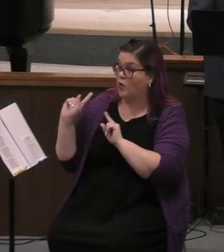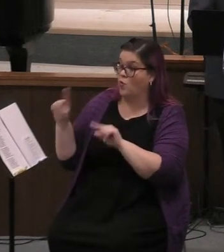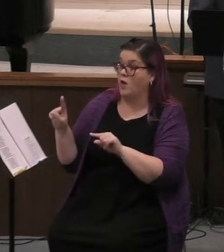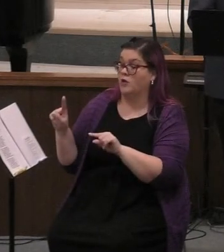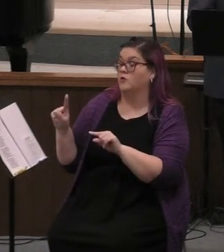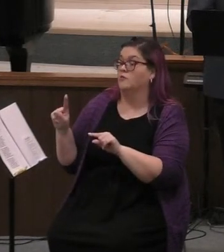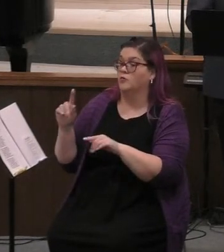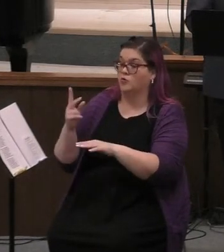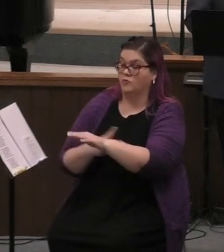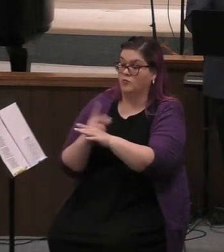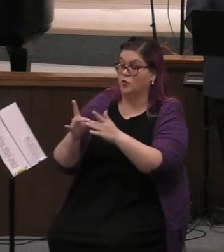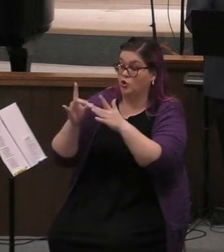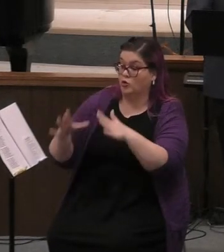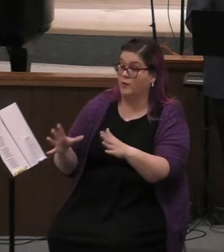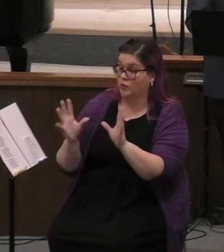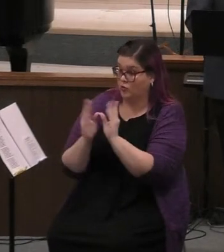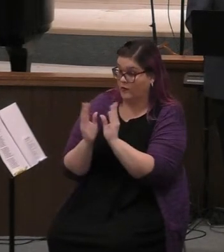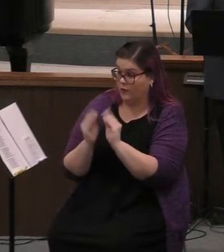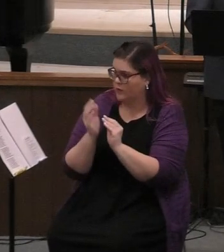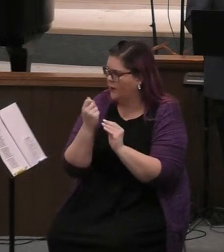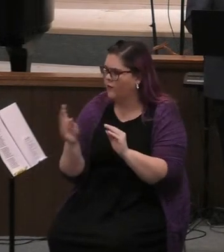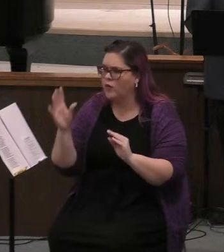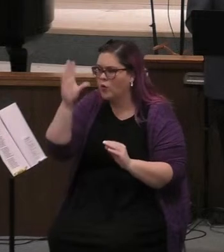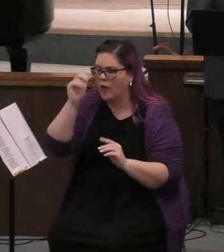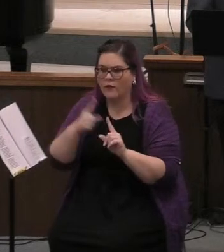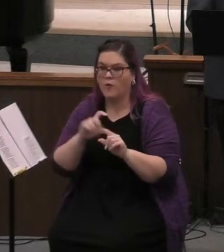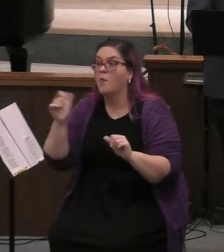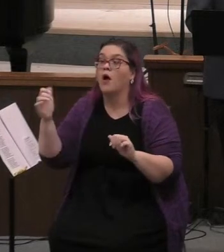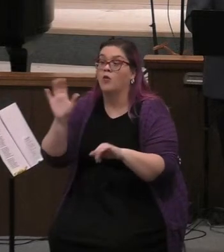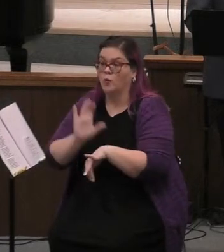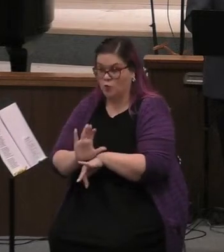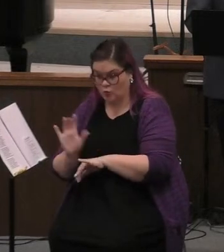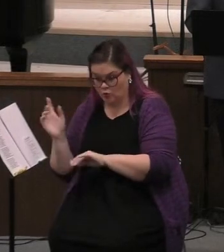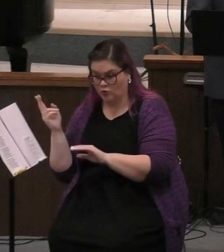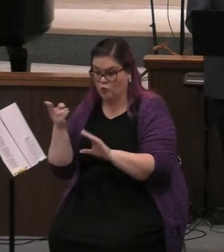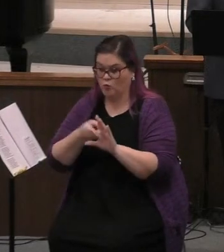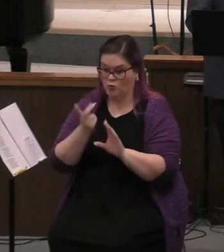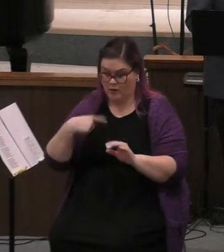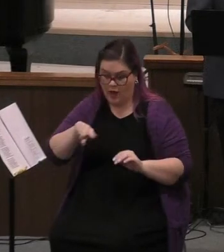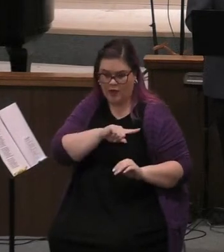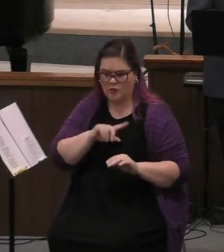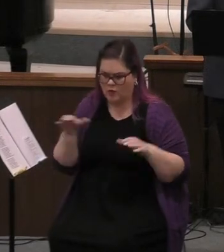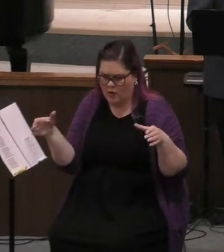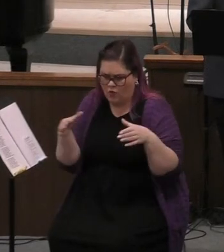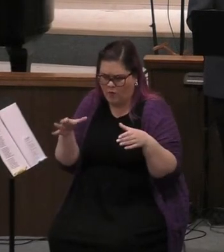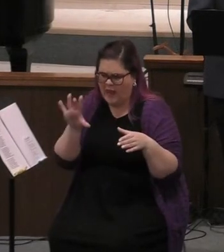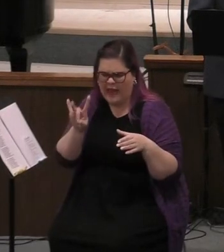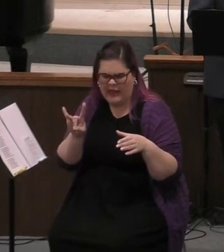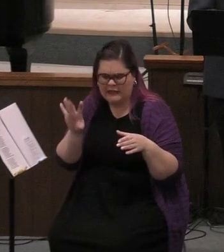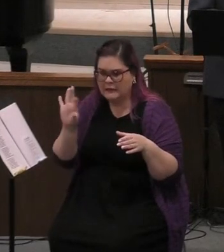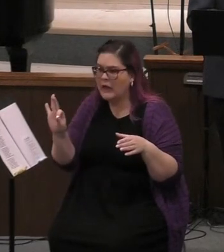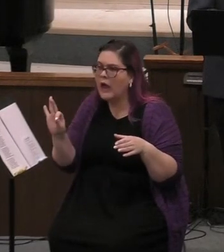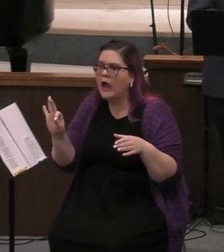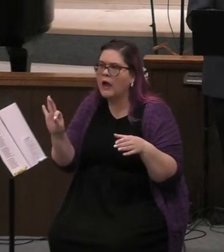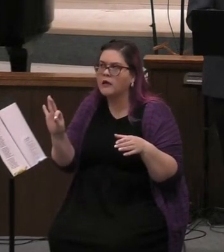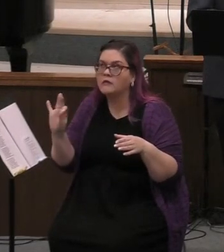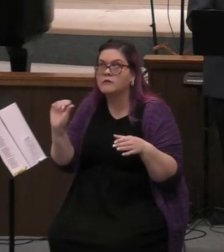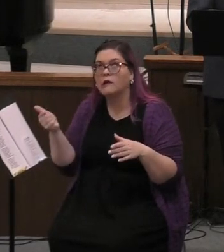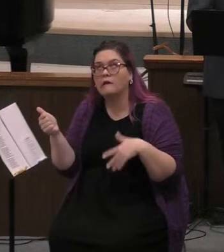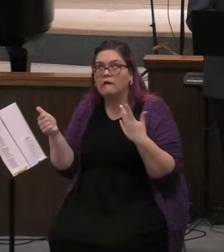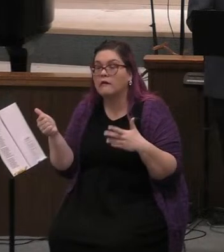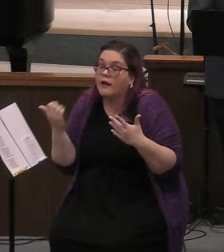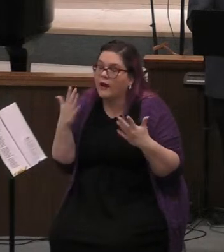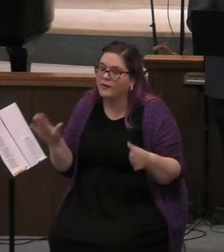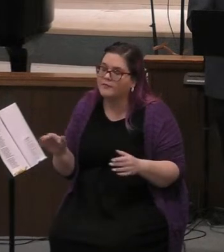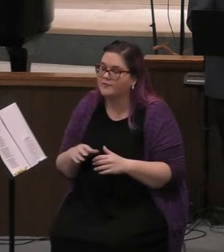Shepherd's Conference. A couple guys from other churches did join us, so we had a group of about eight or nine or ten, something